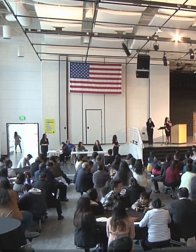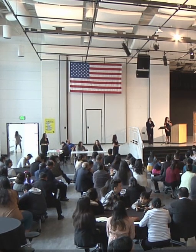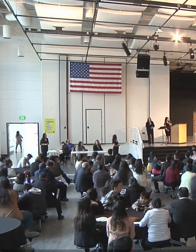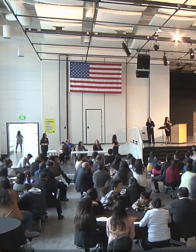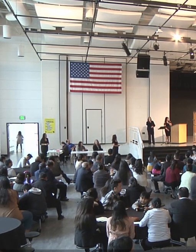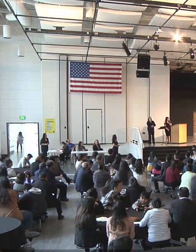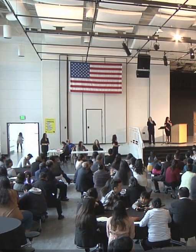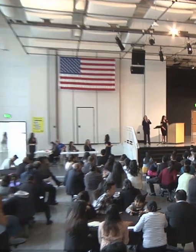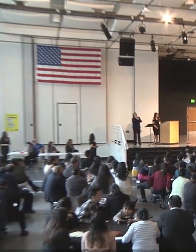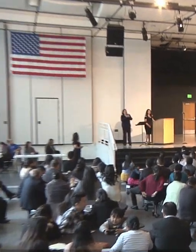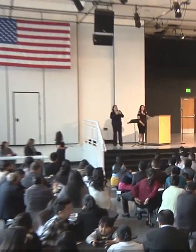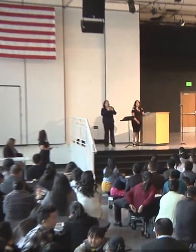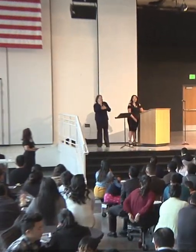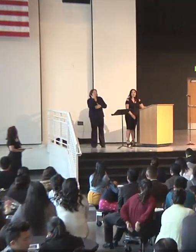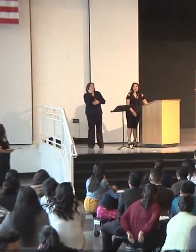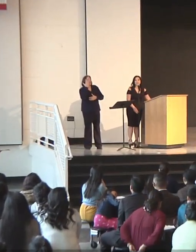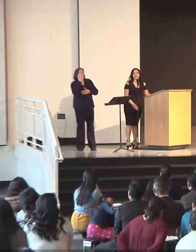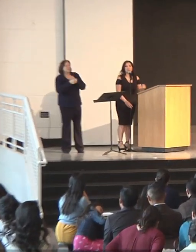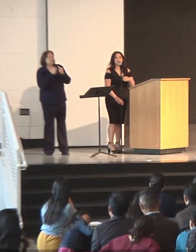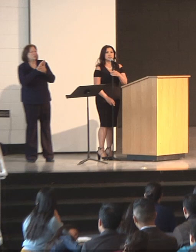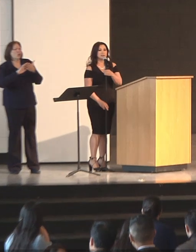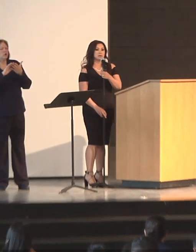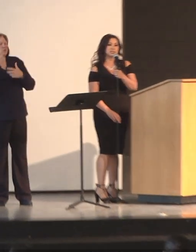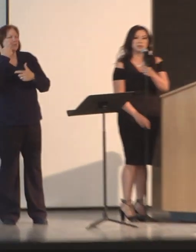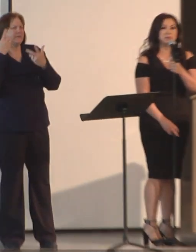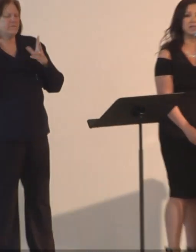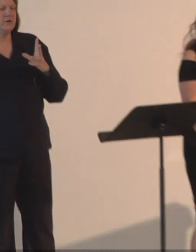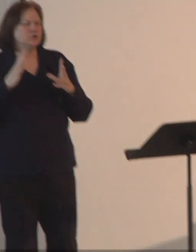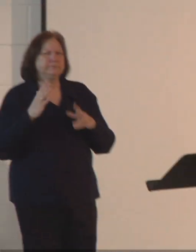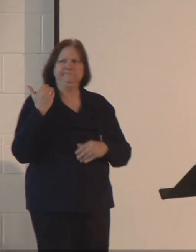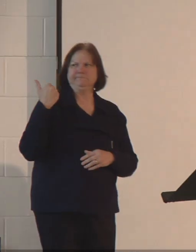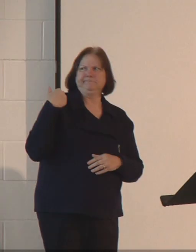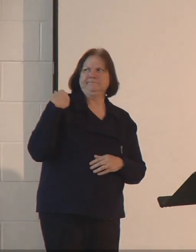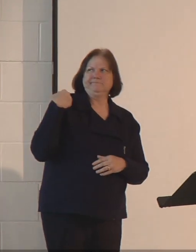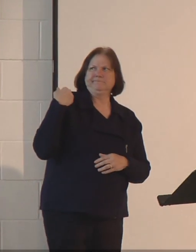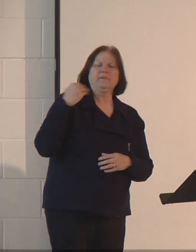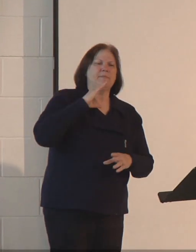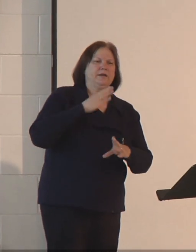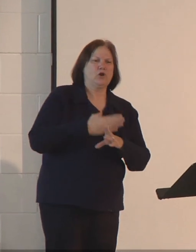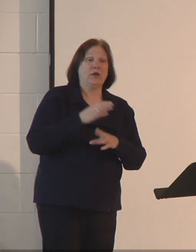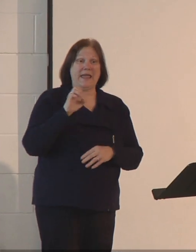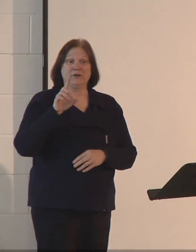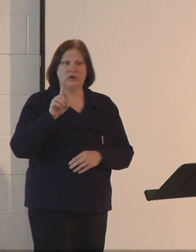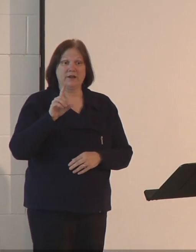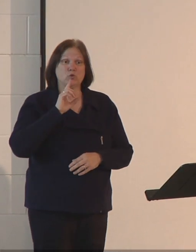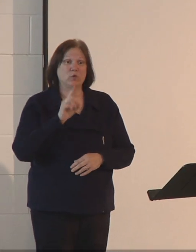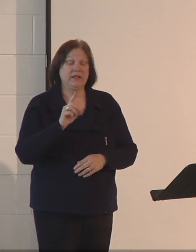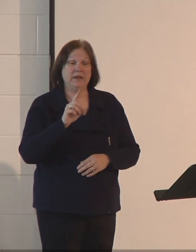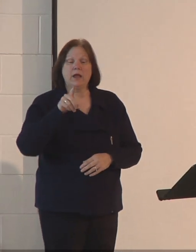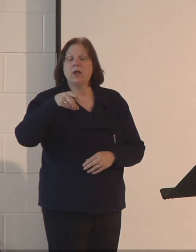in college, just finished her third year in college. I was just being reminded by her that education is a